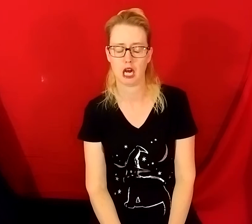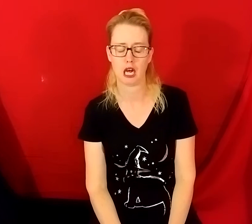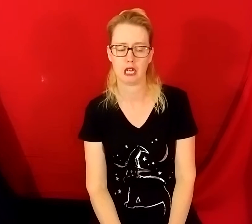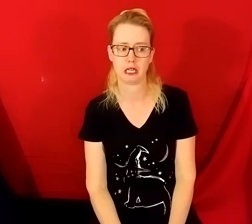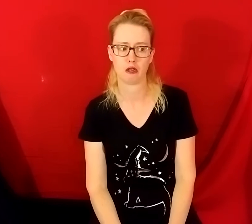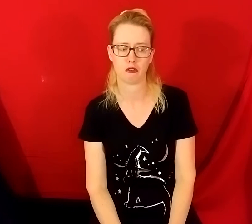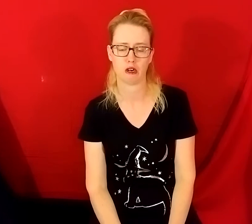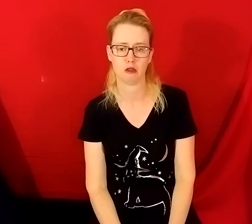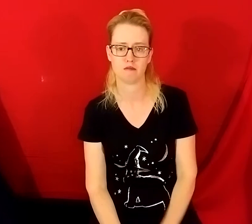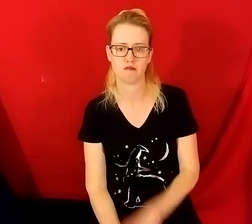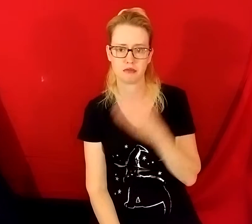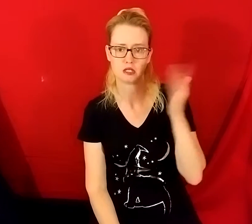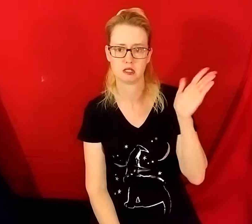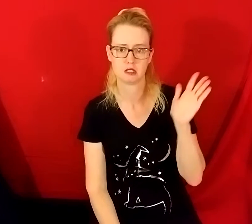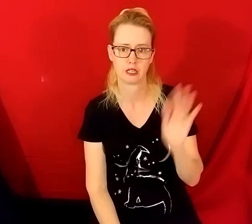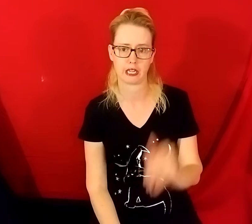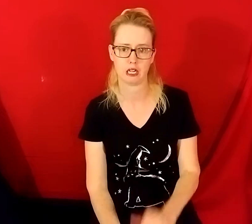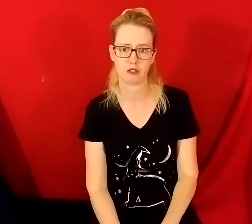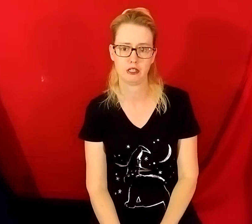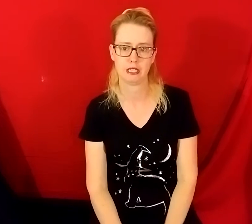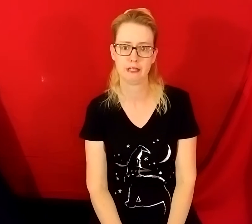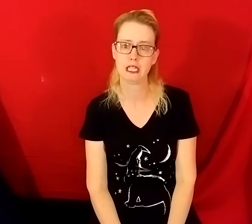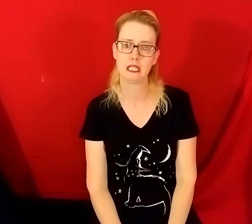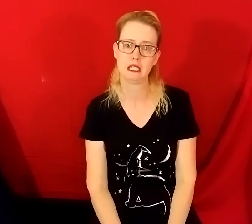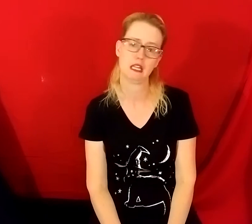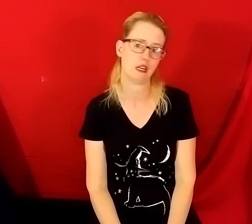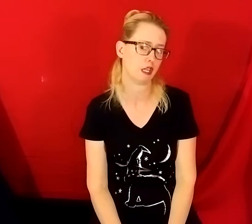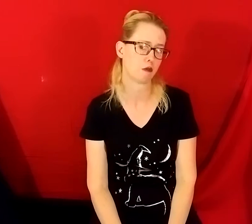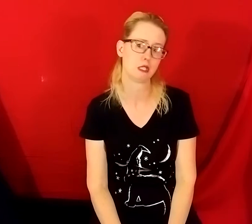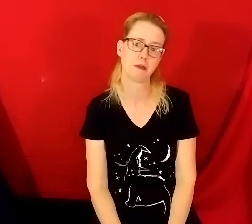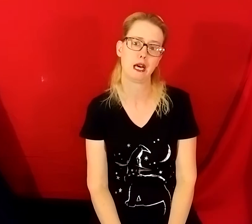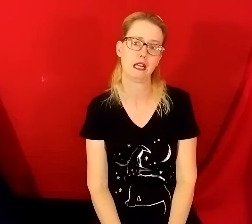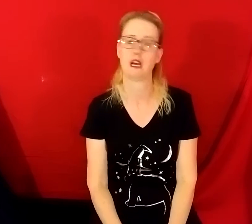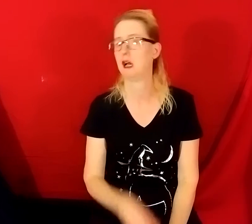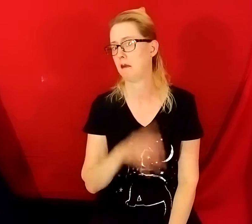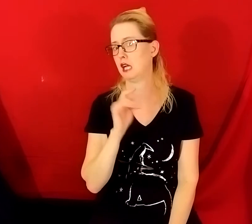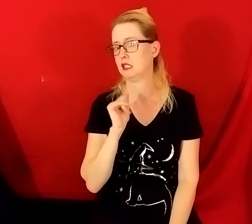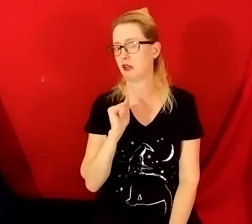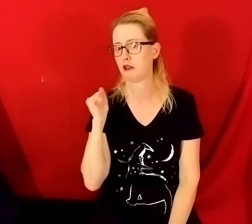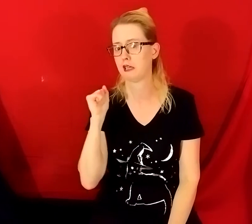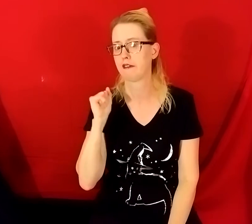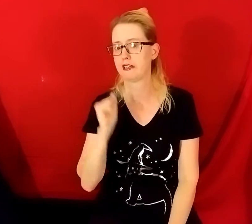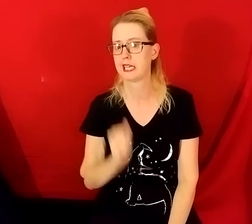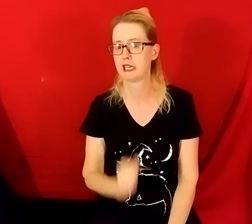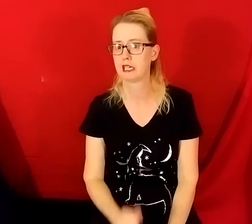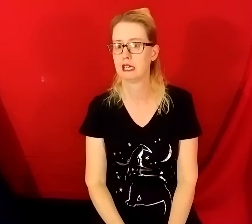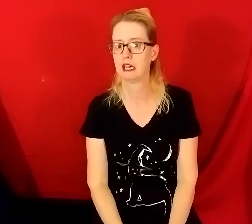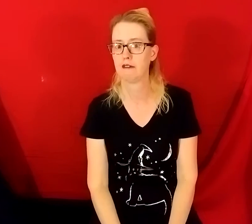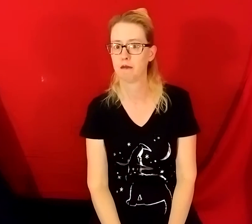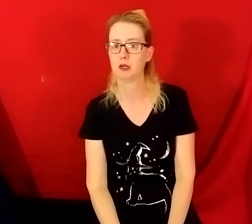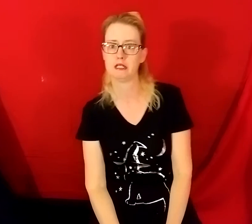and then it will start. Take it off to the DVD, another one to buy on my little list to get the movies.